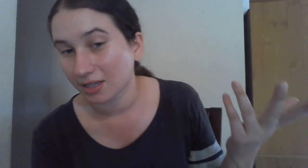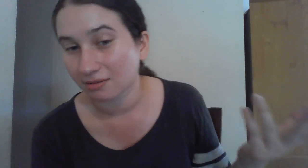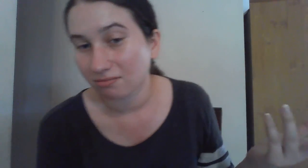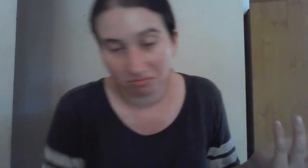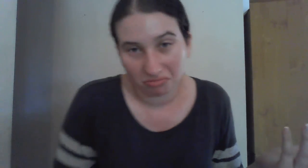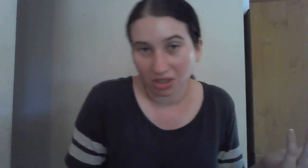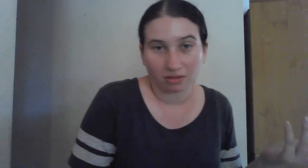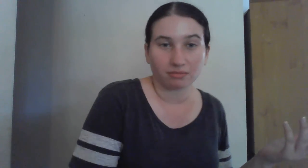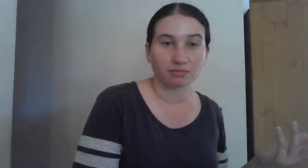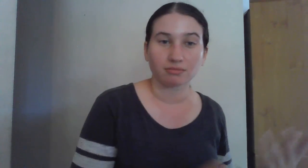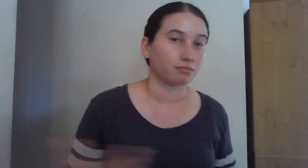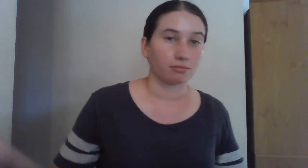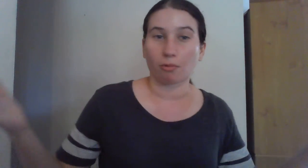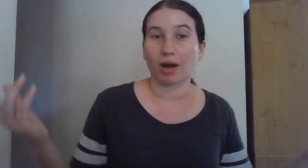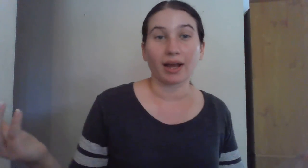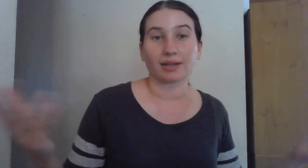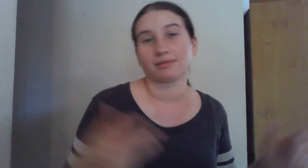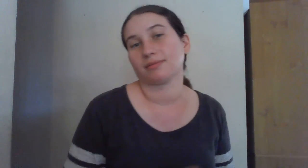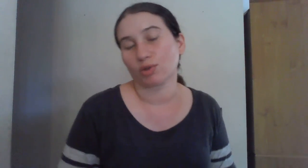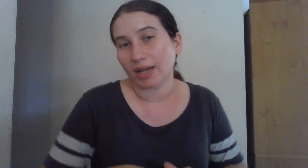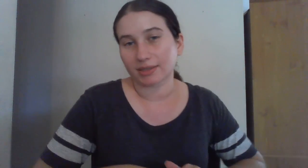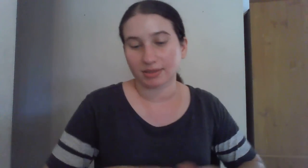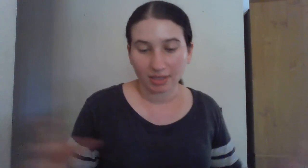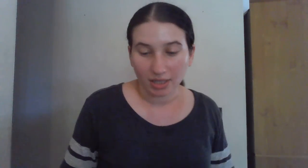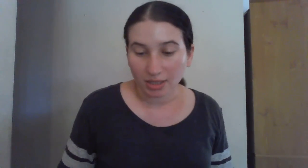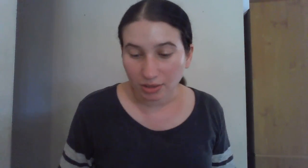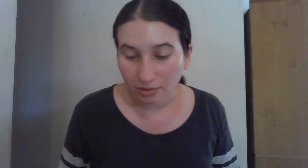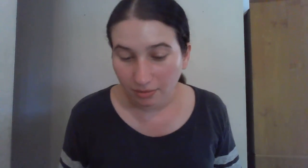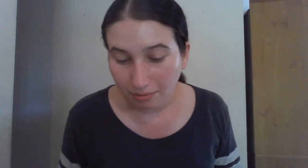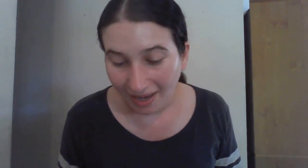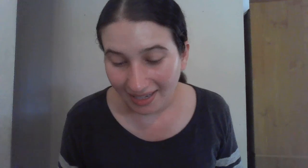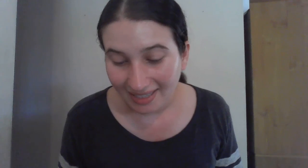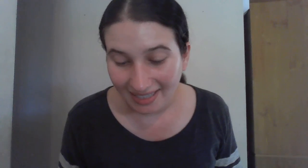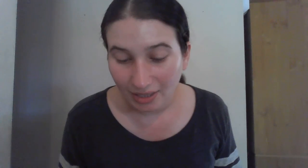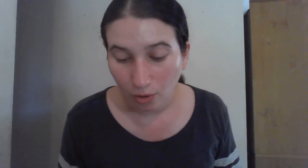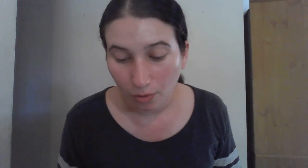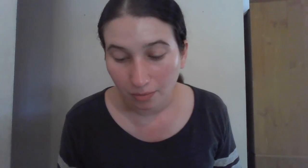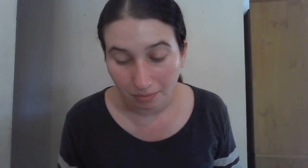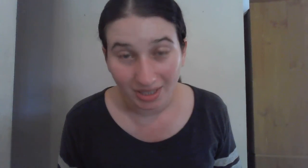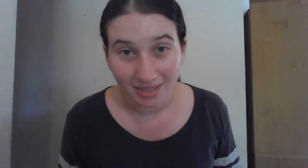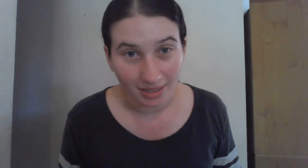it, why not? Twice. So, man, he, know, me, he.